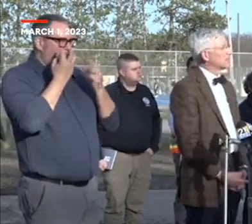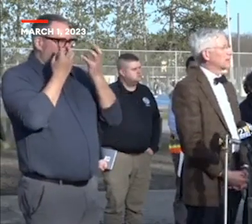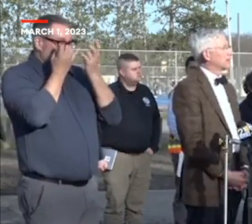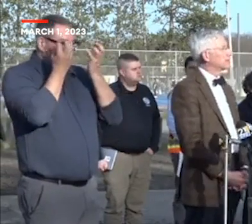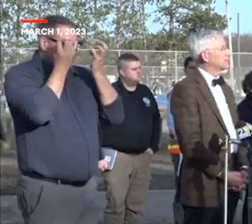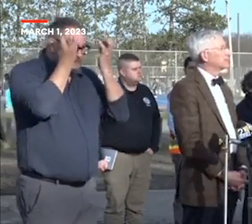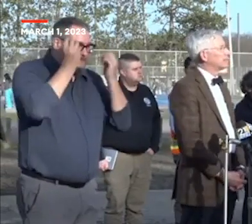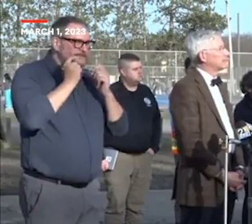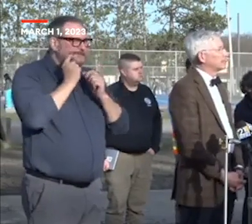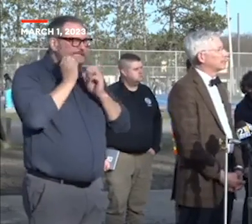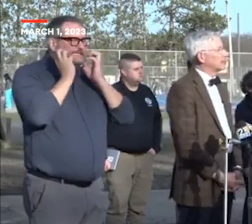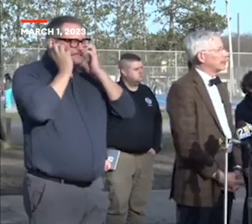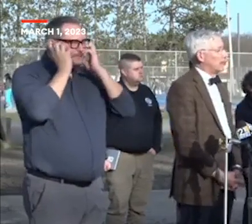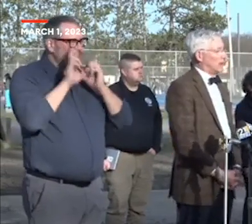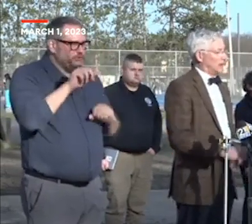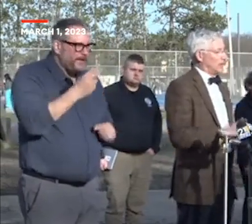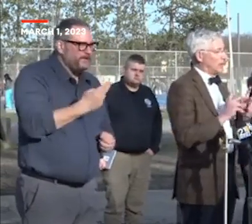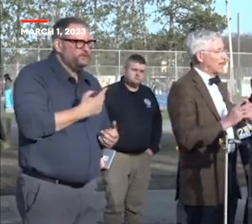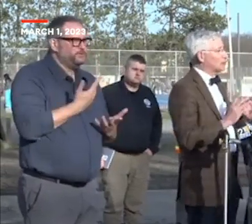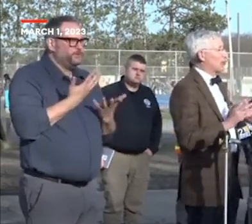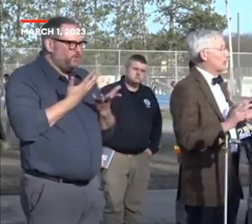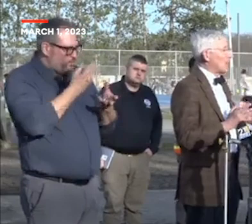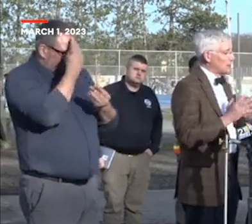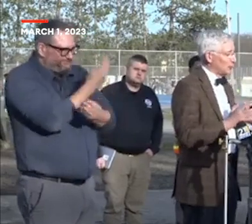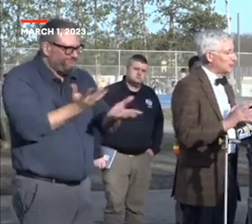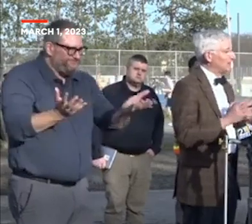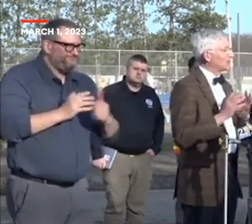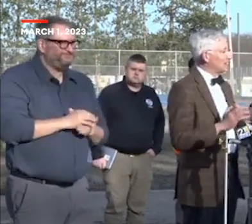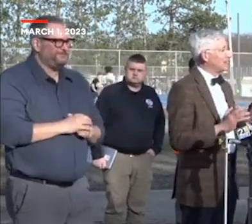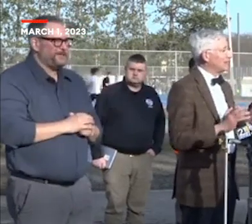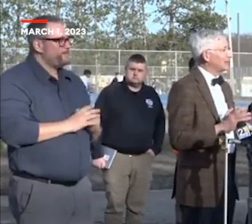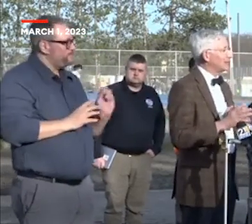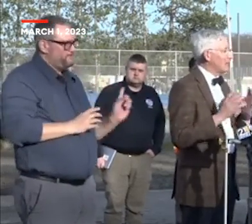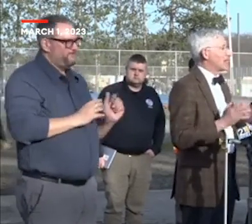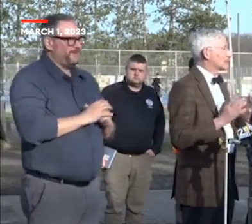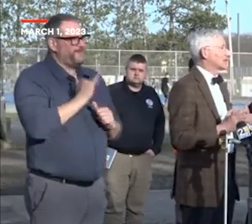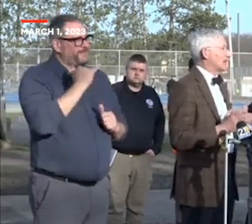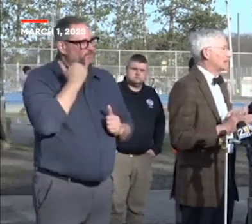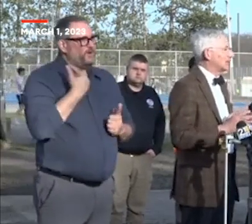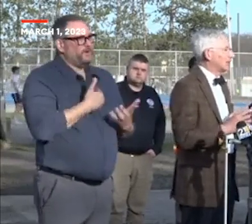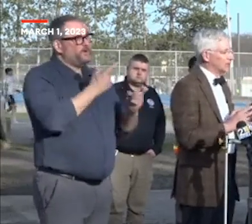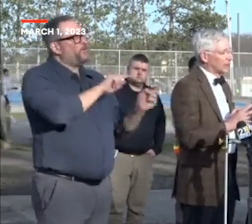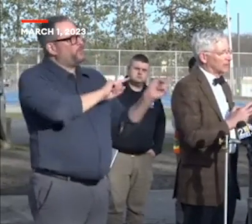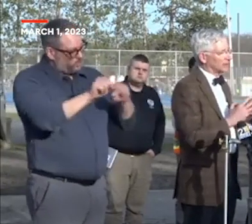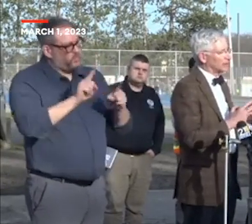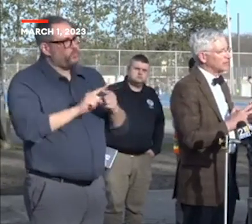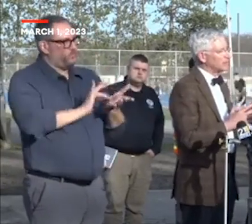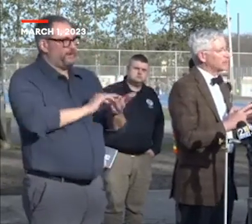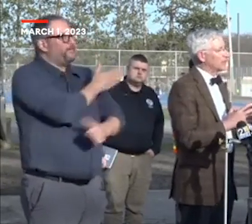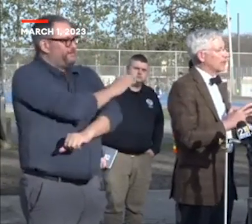dermatitis, etc. What do you tell those folks? That's why we want you to be seen in a medical setting, because